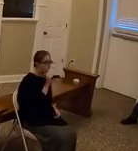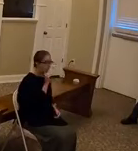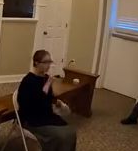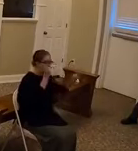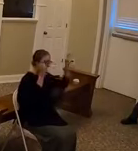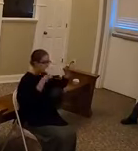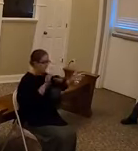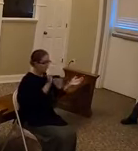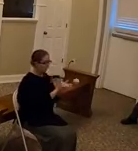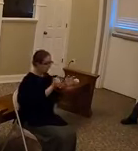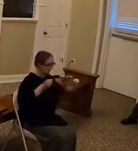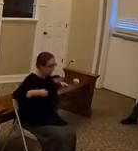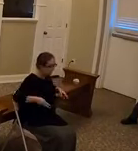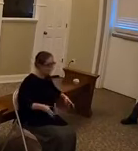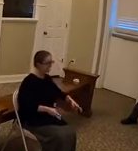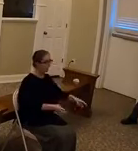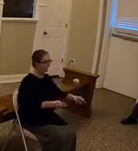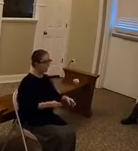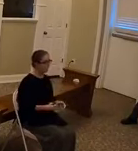happen that way.